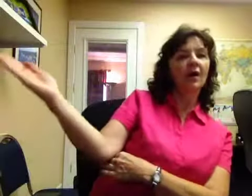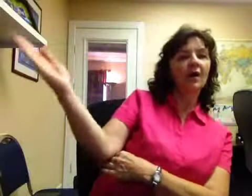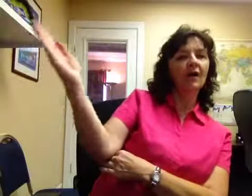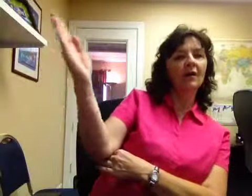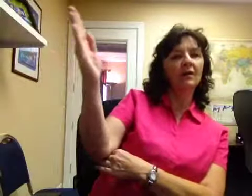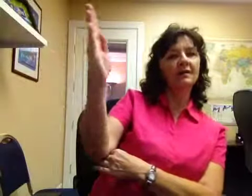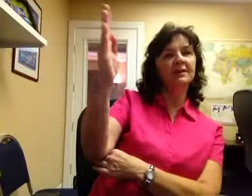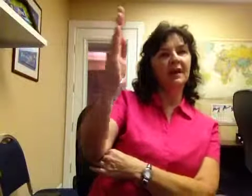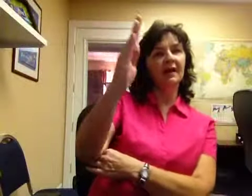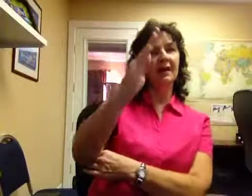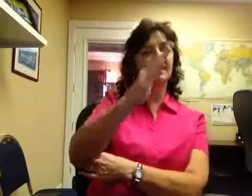All day,